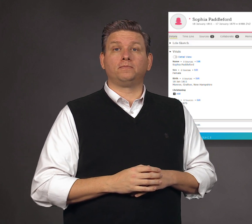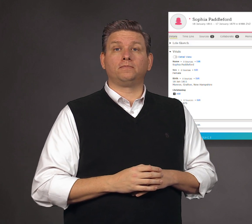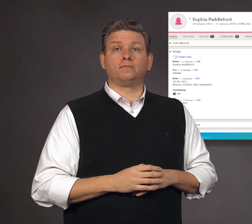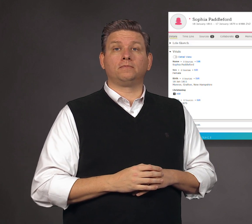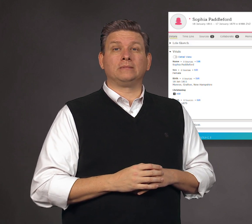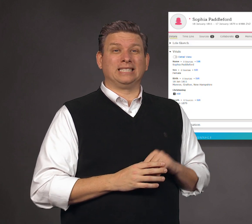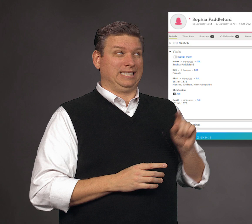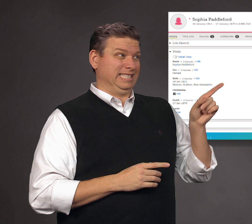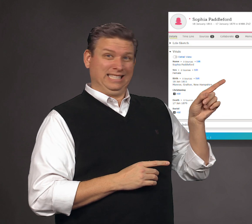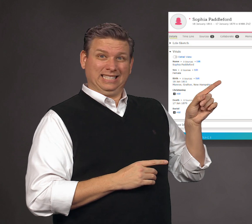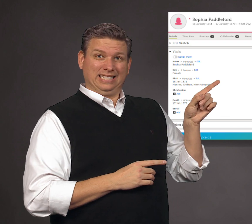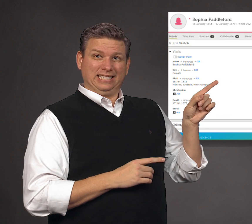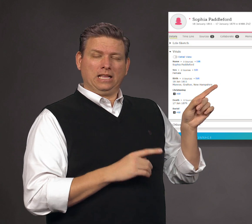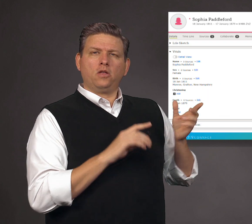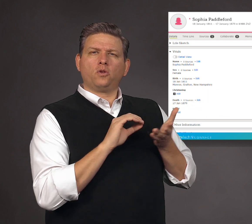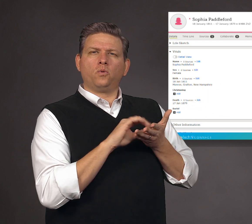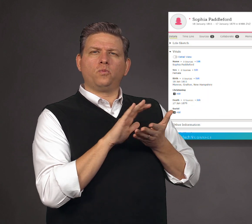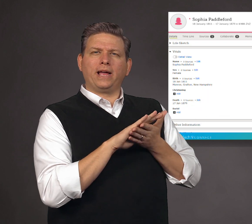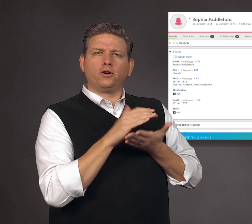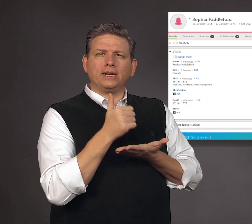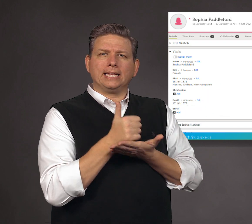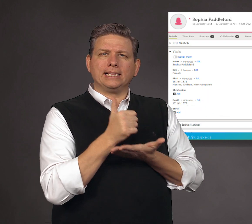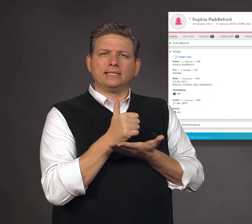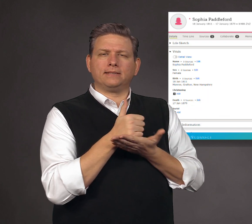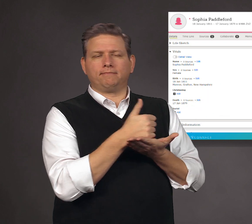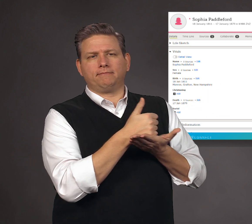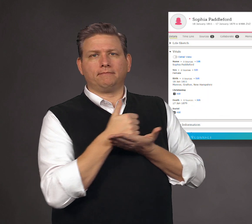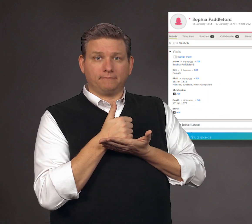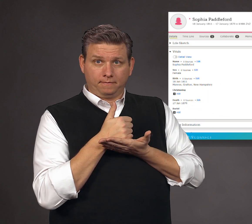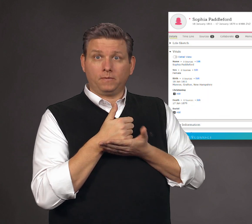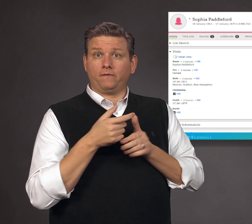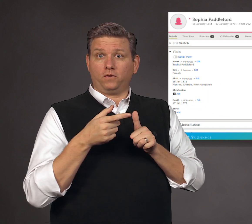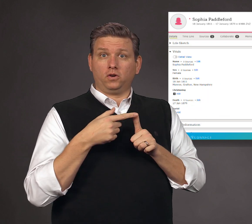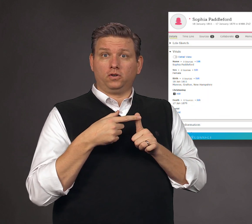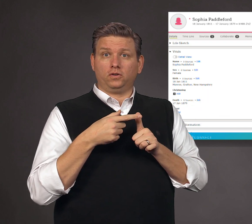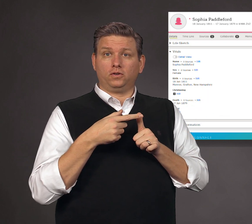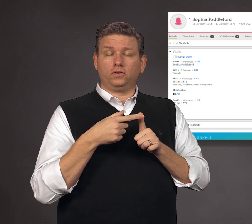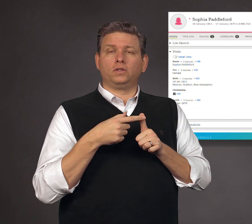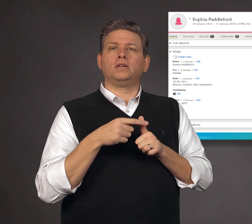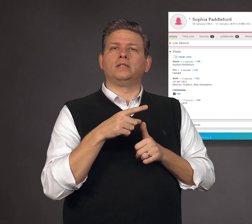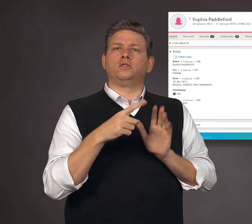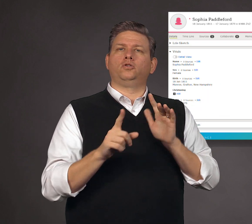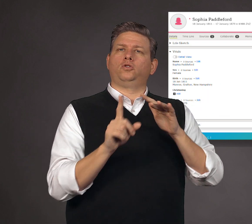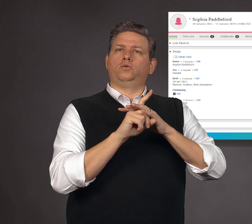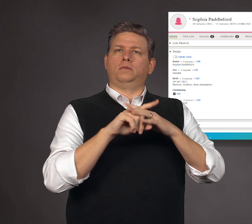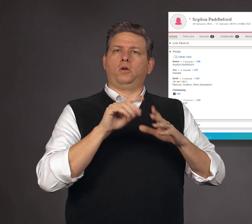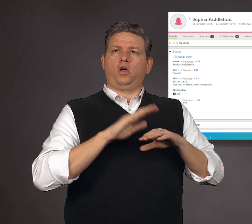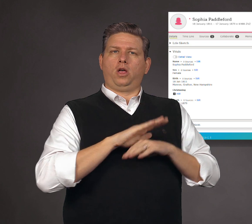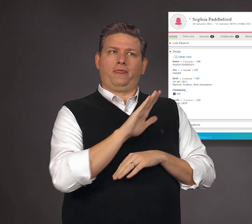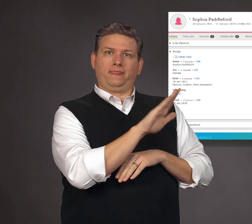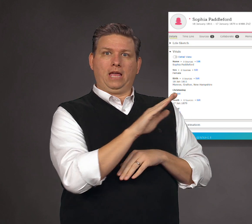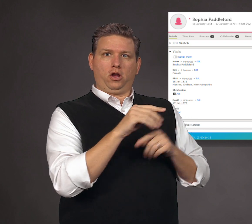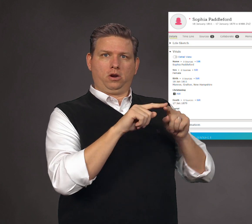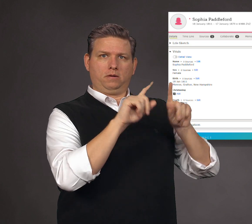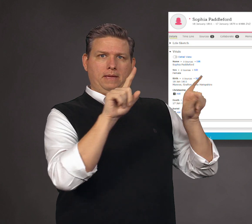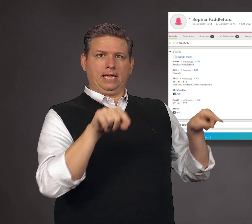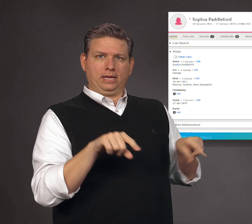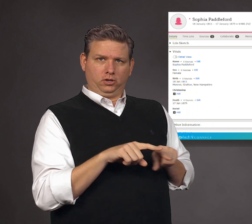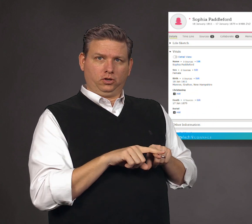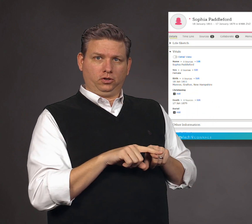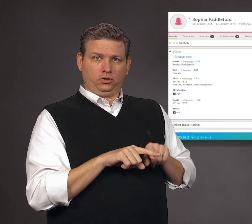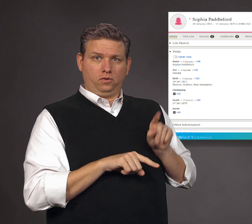I like to look at record hints first. These record hints show up on an ancestor's profile page in a box at the top